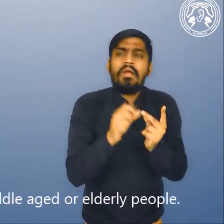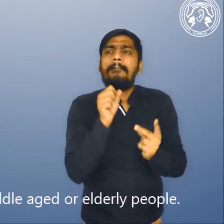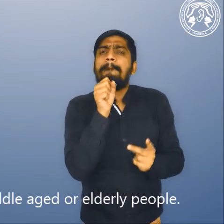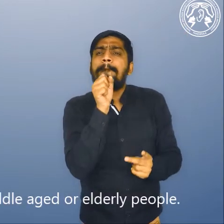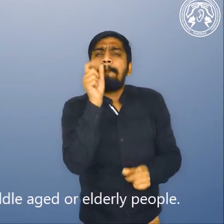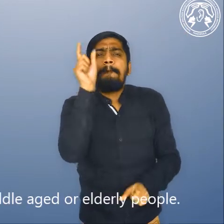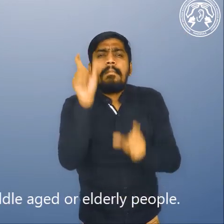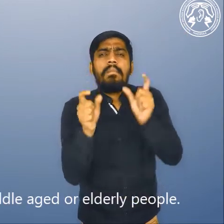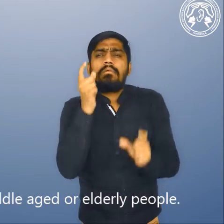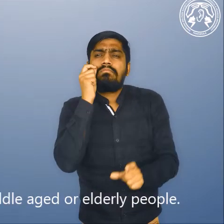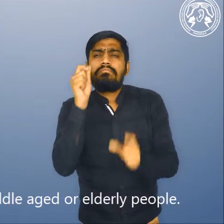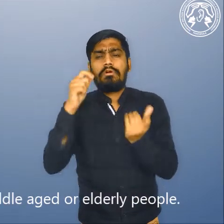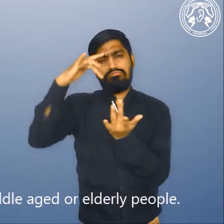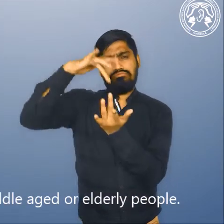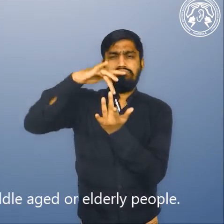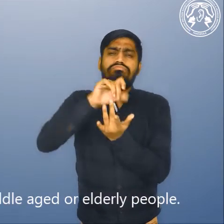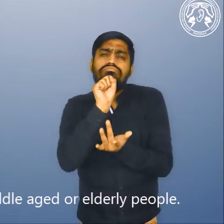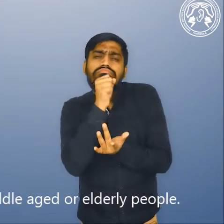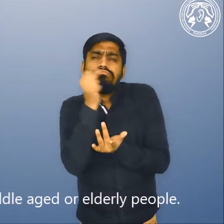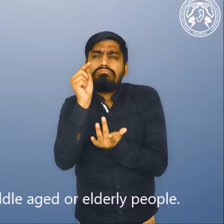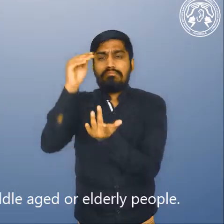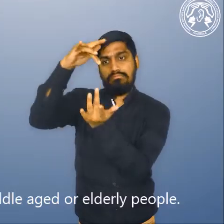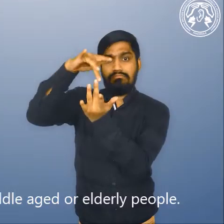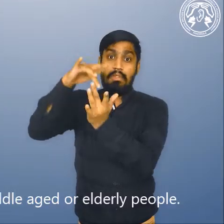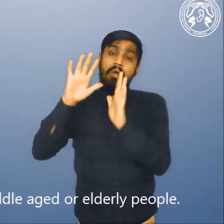It mostly affects middle-aged or elderly people.